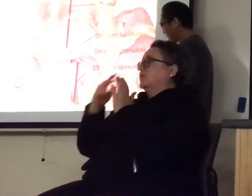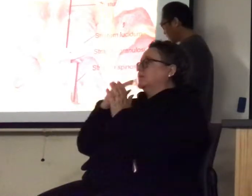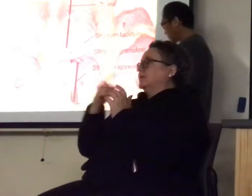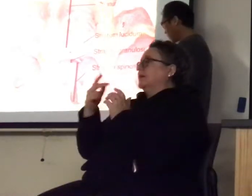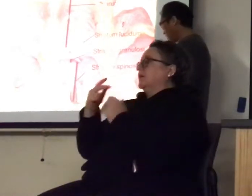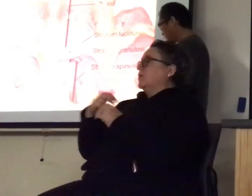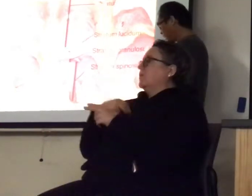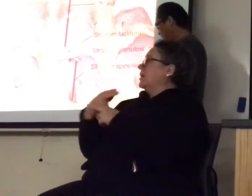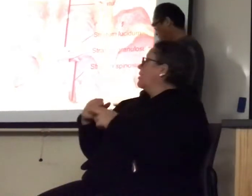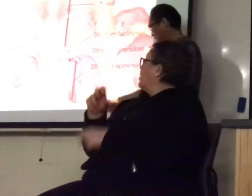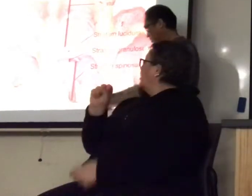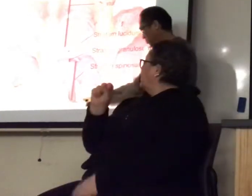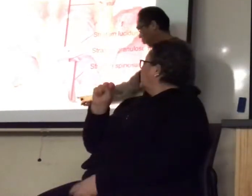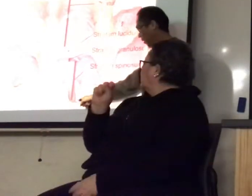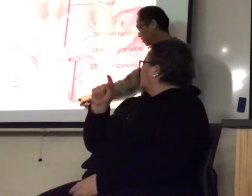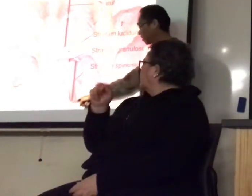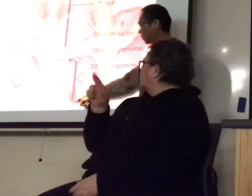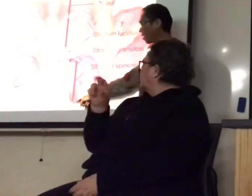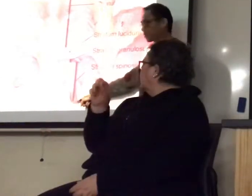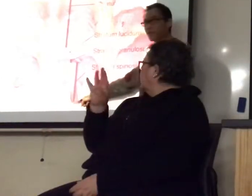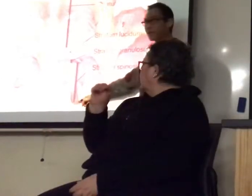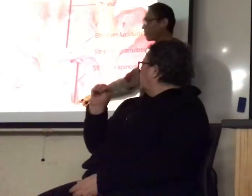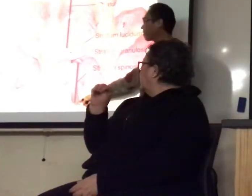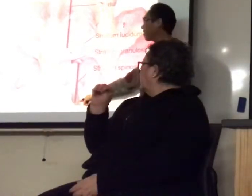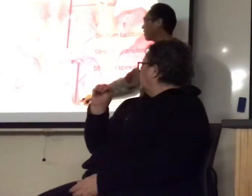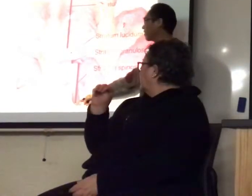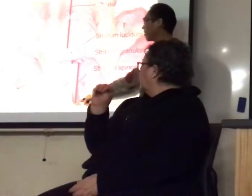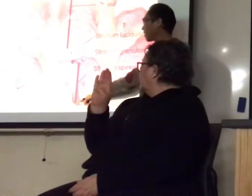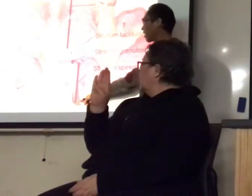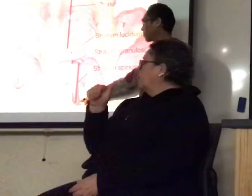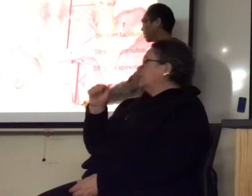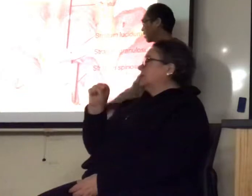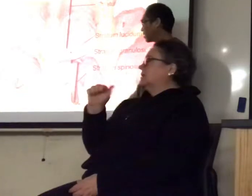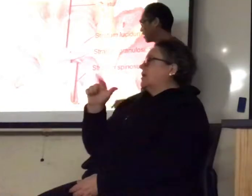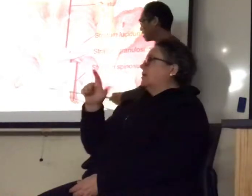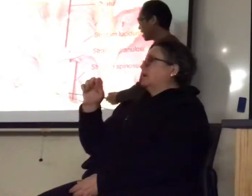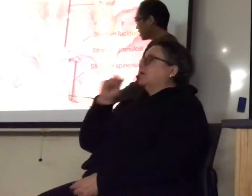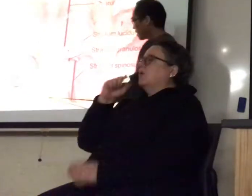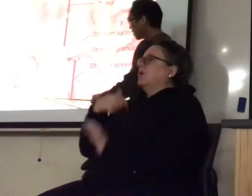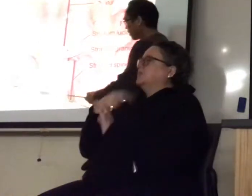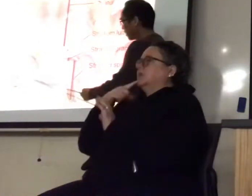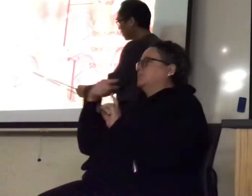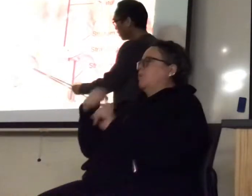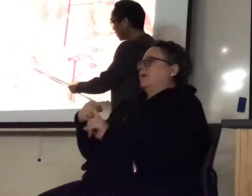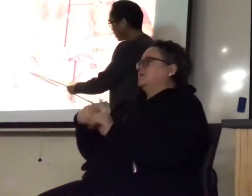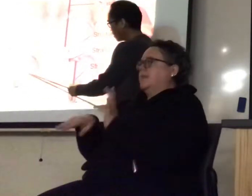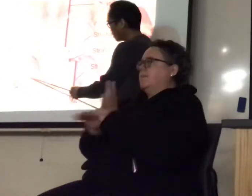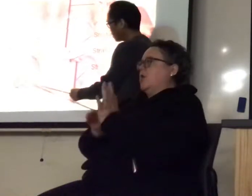stratum basale. So I just point to the bottom layer, okay? But it's any